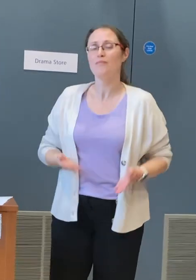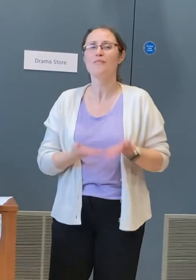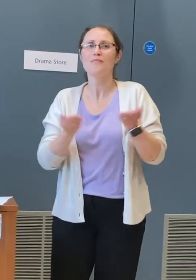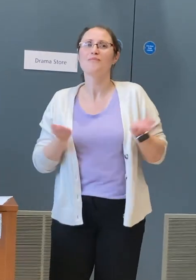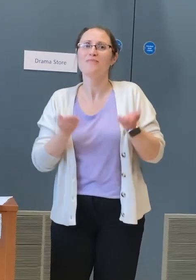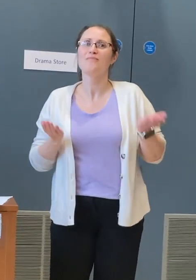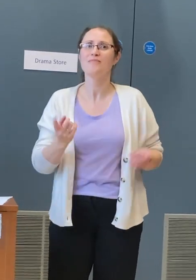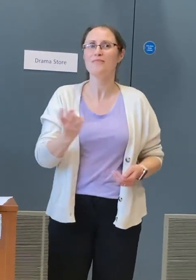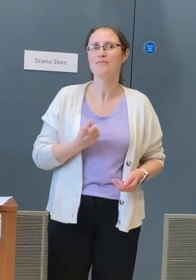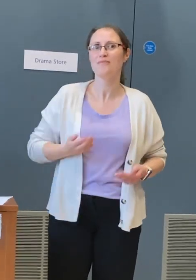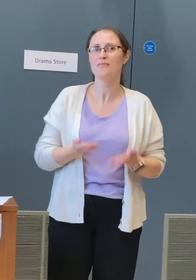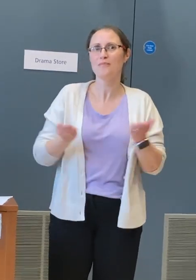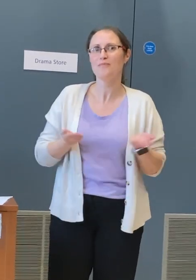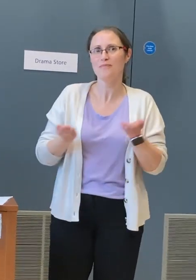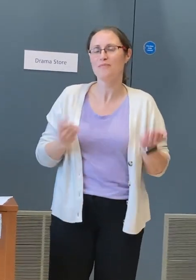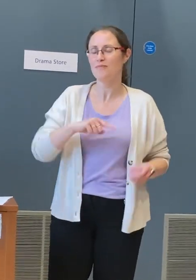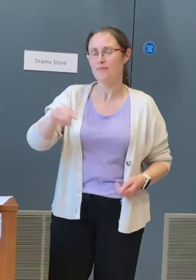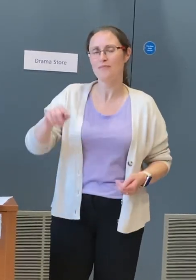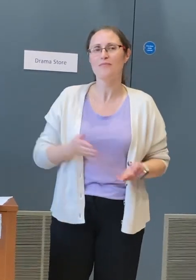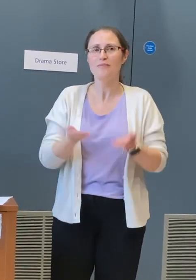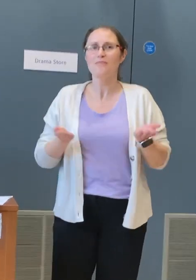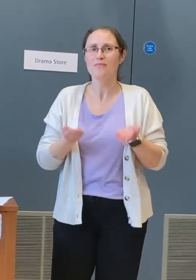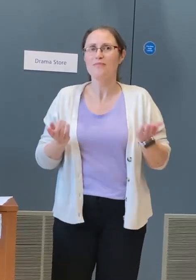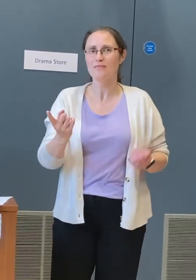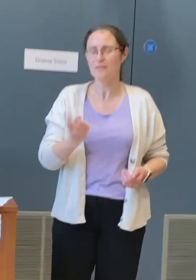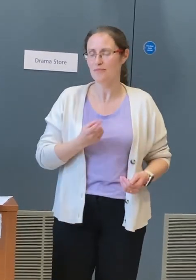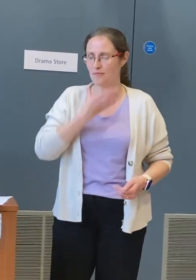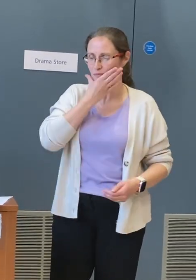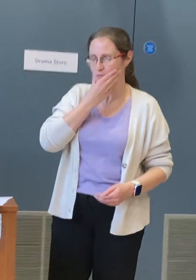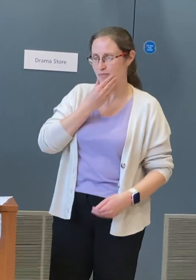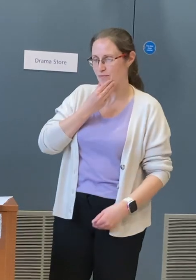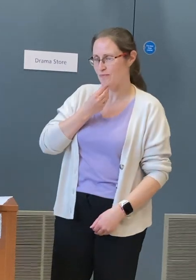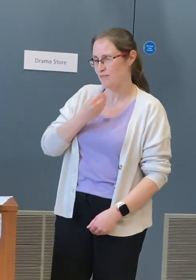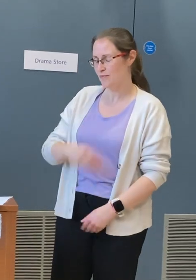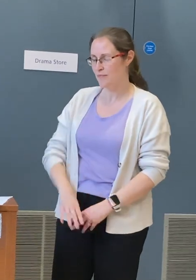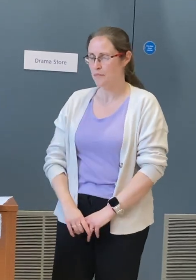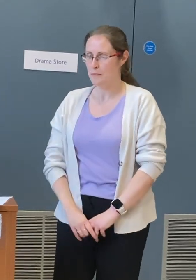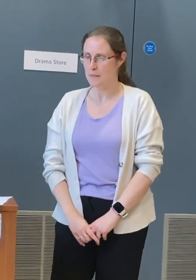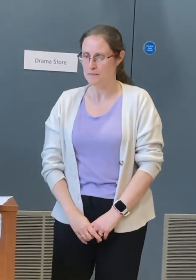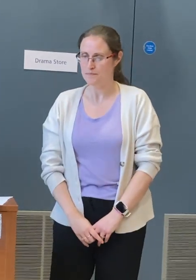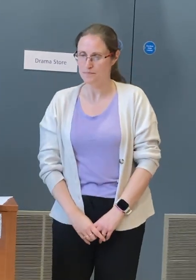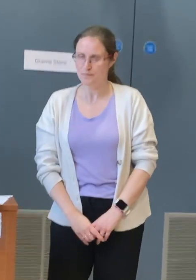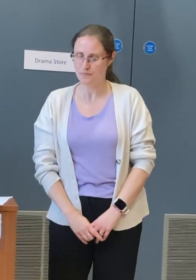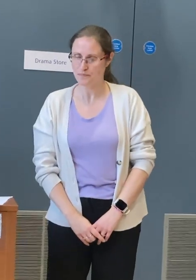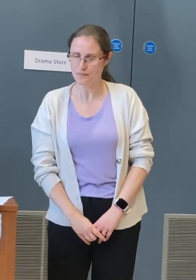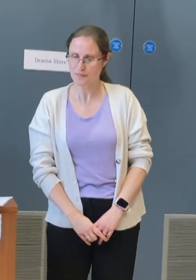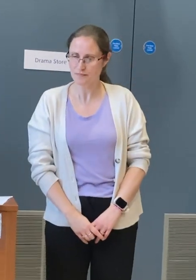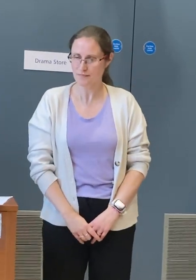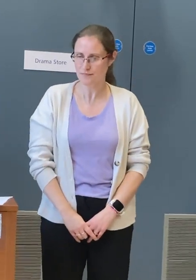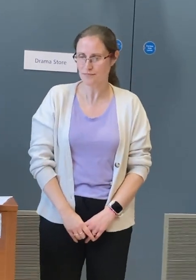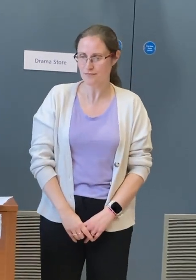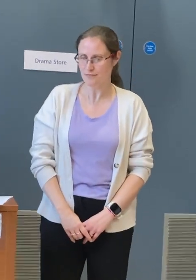from where did you come from where did you go where did you come from